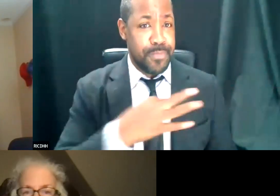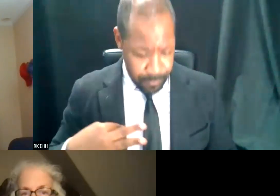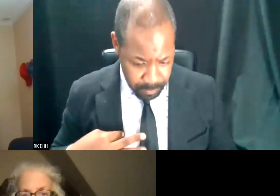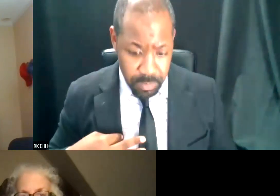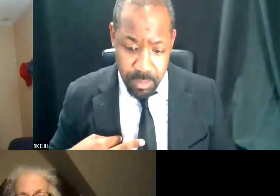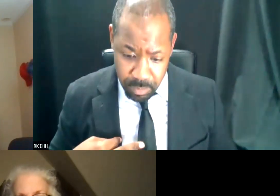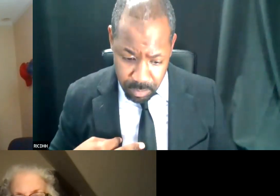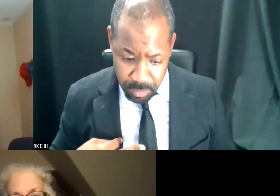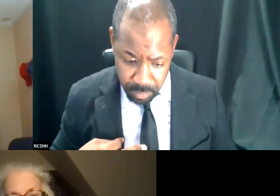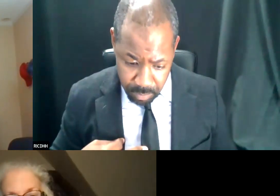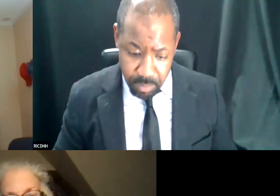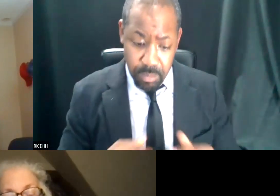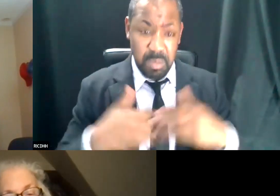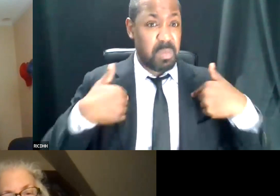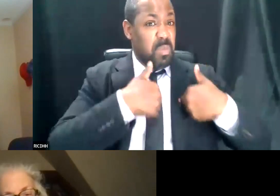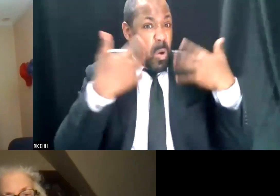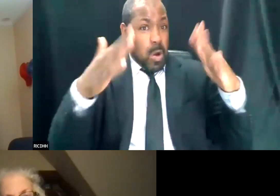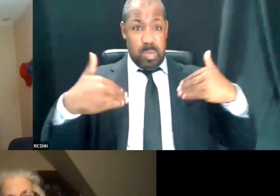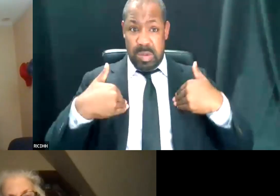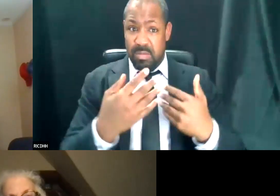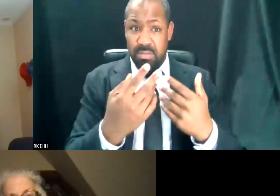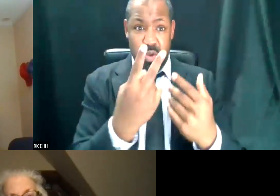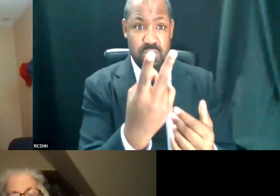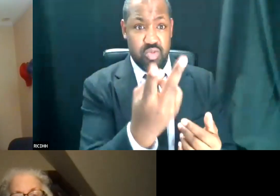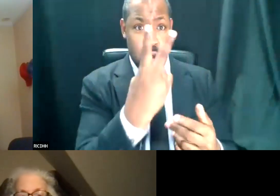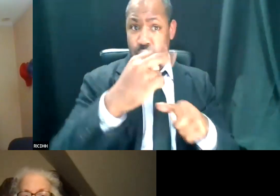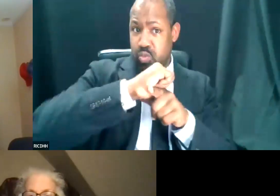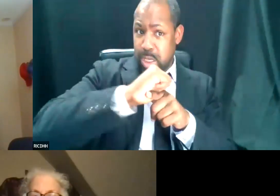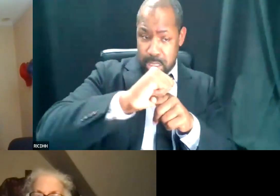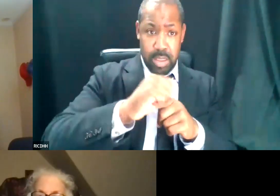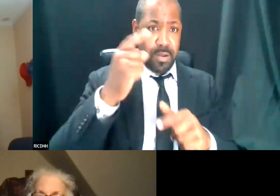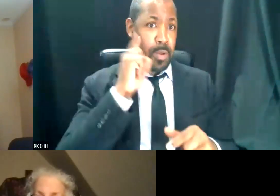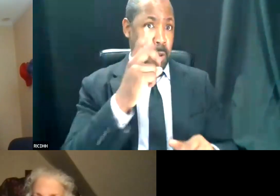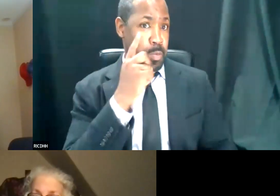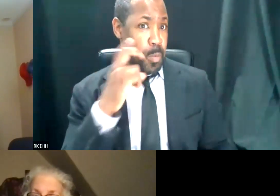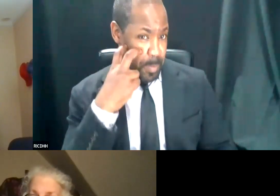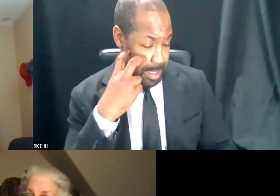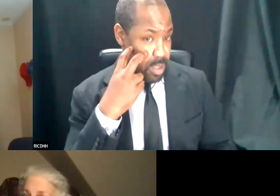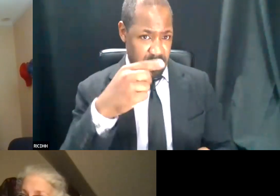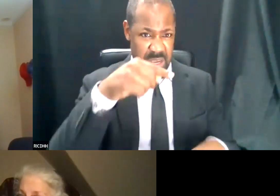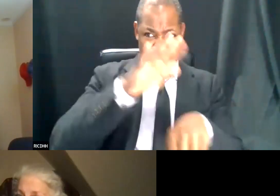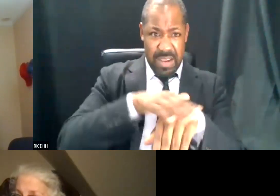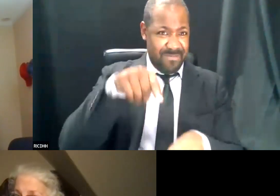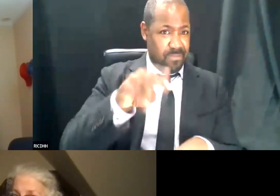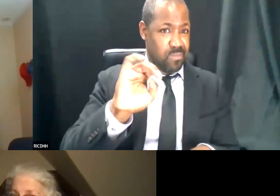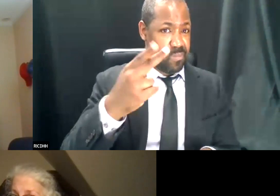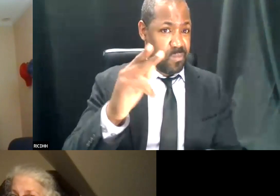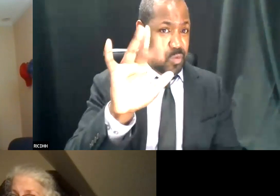Deaf-blind people, BIPOC people. We've been working on various trainings. We already have had